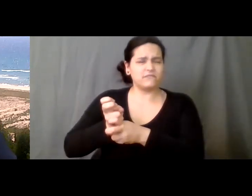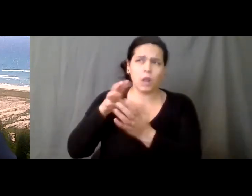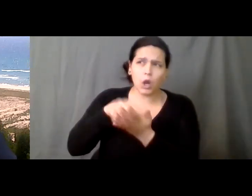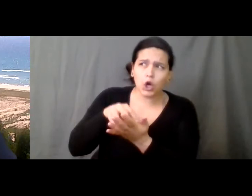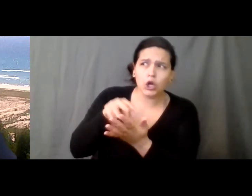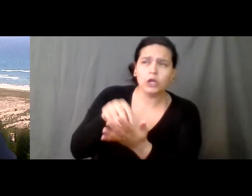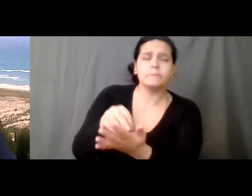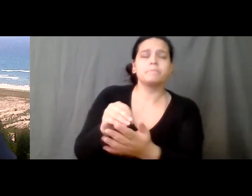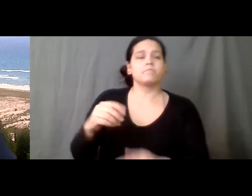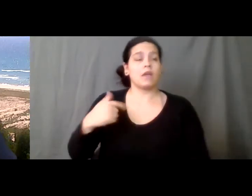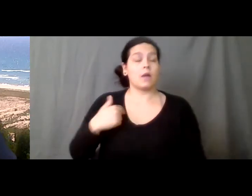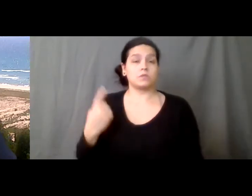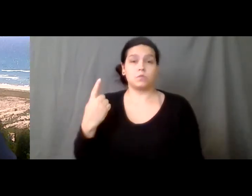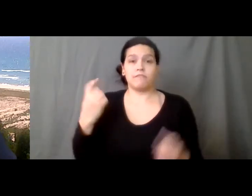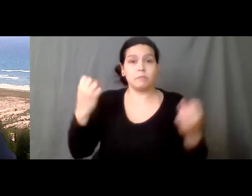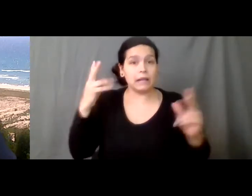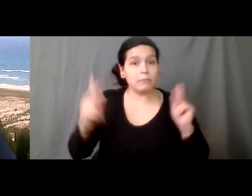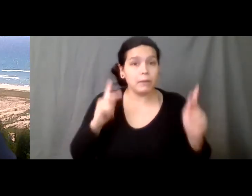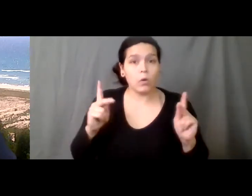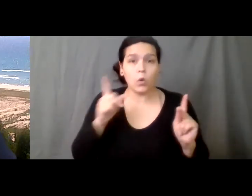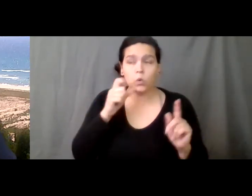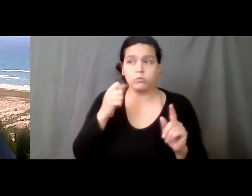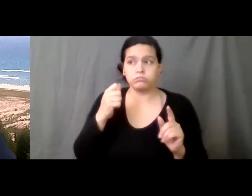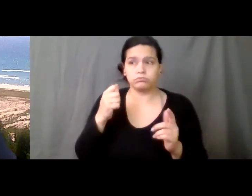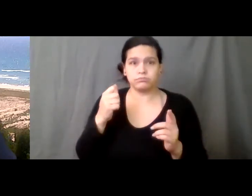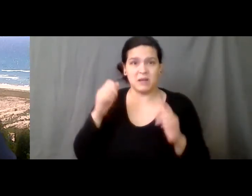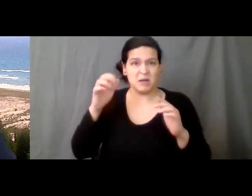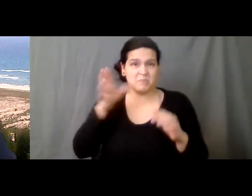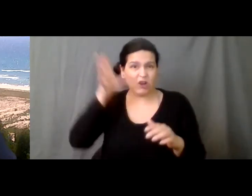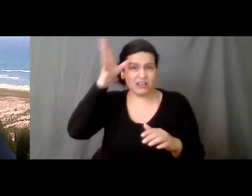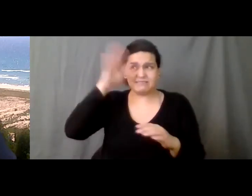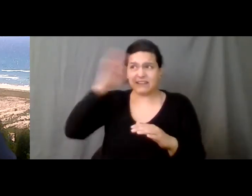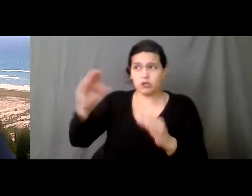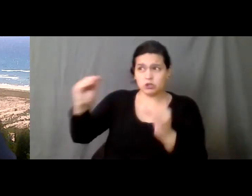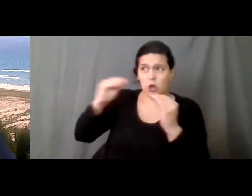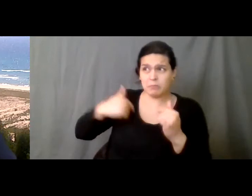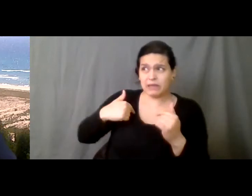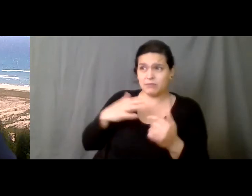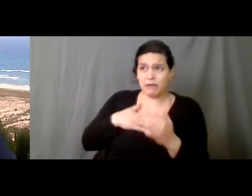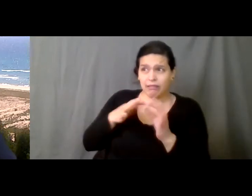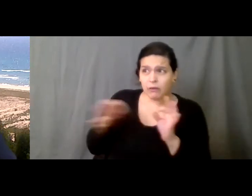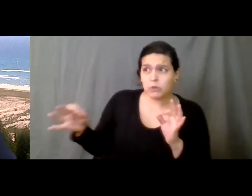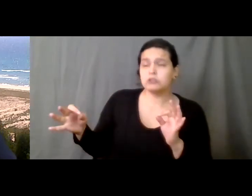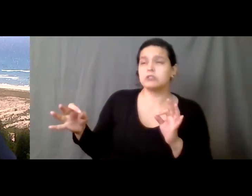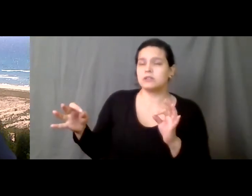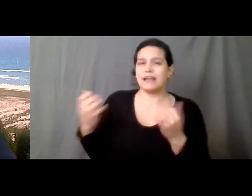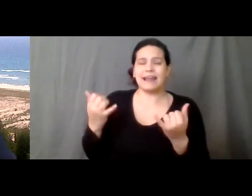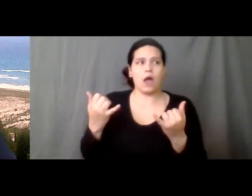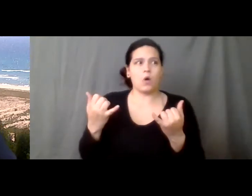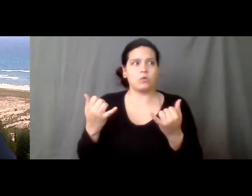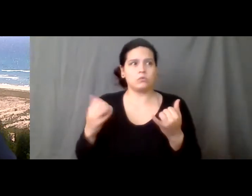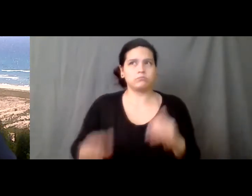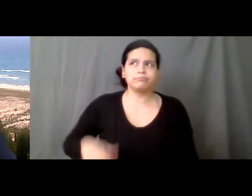one of the many whose parents did not teach them the language. And so as adults, now we're struggling to relearn